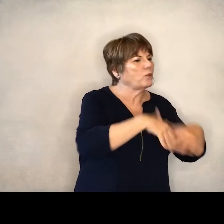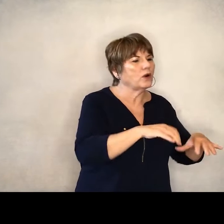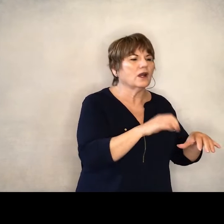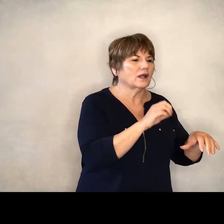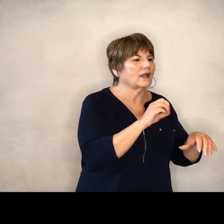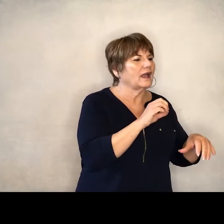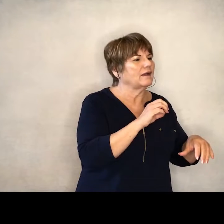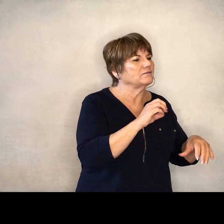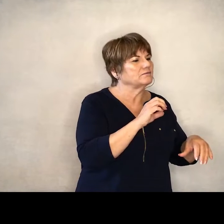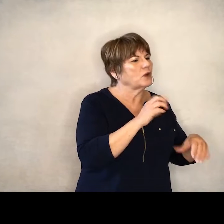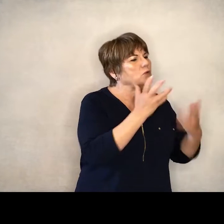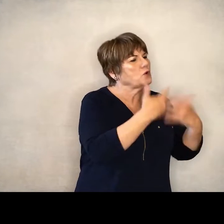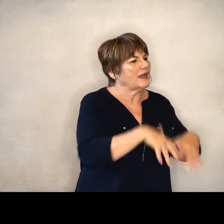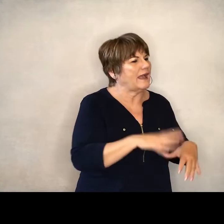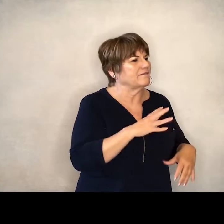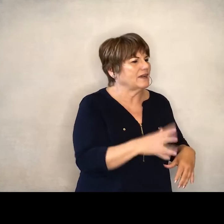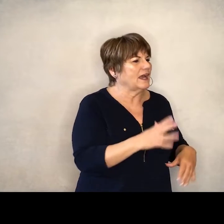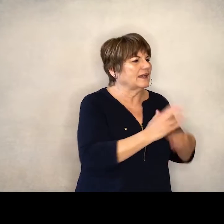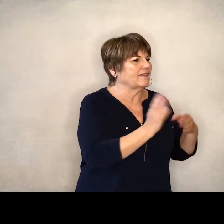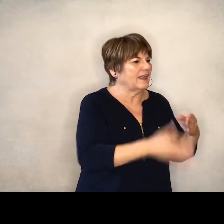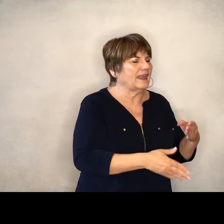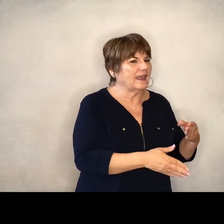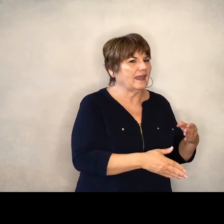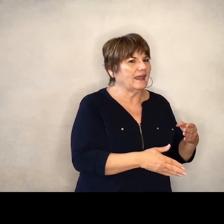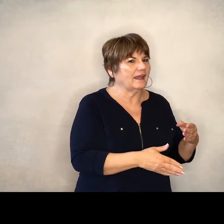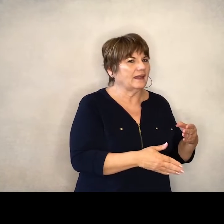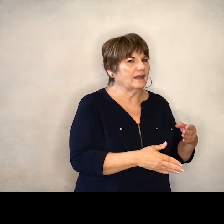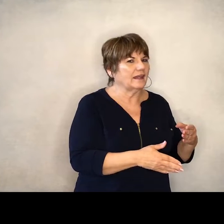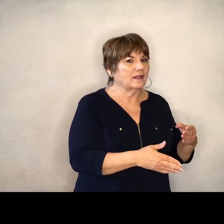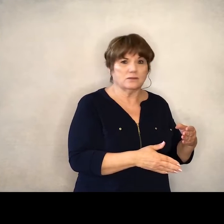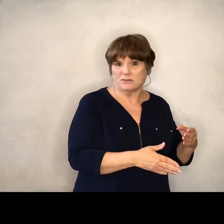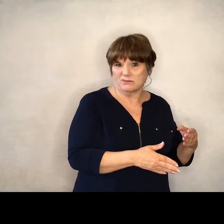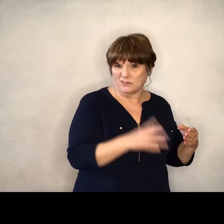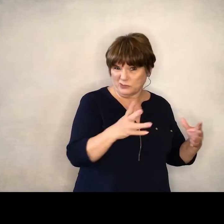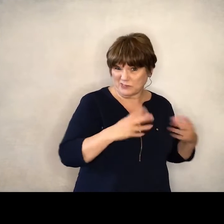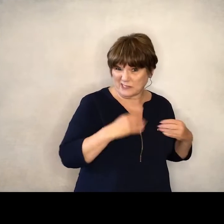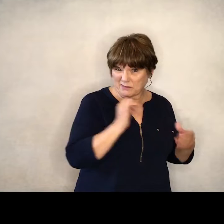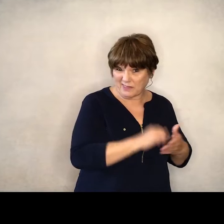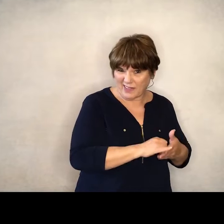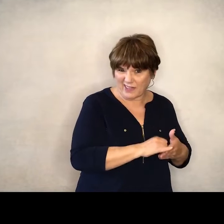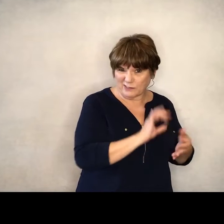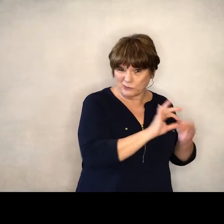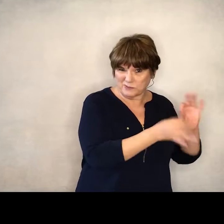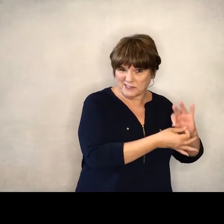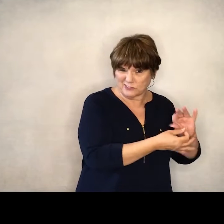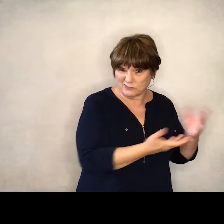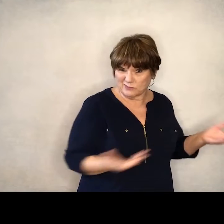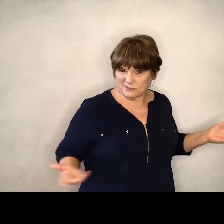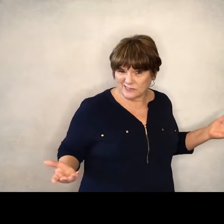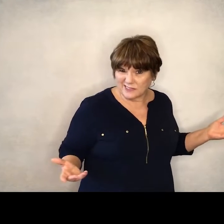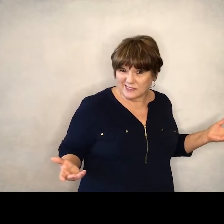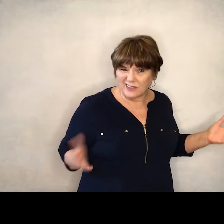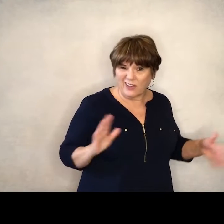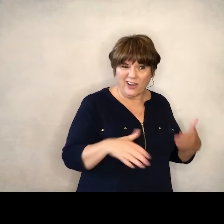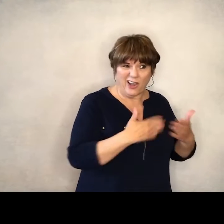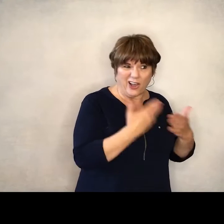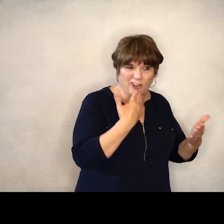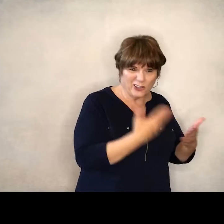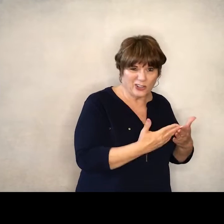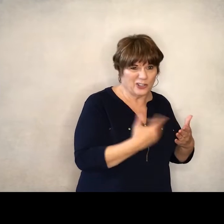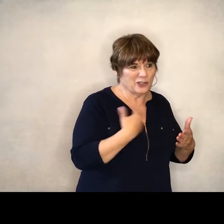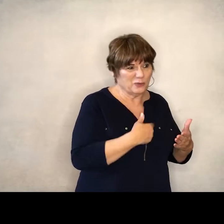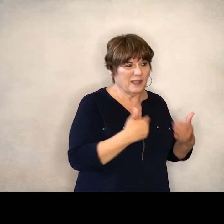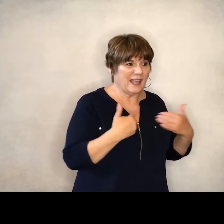That's the message. Do you buy it? I mean, is it all good if we just have the right